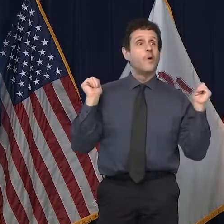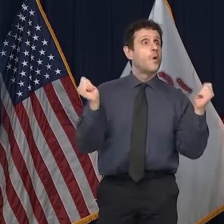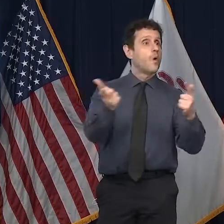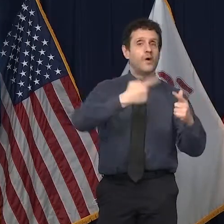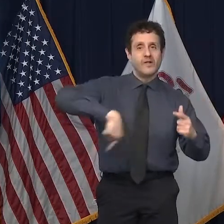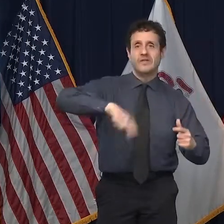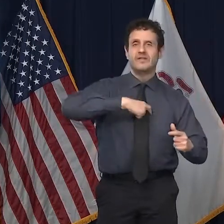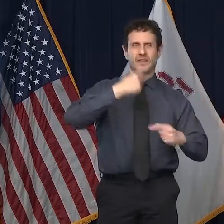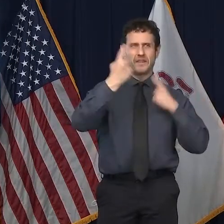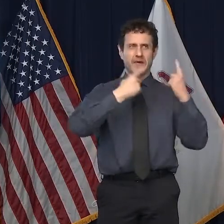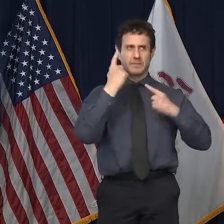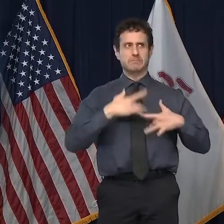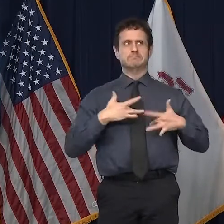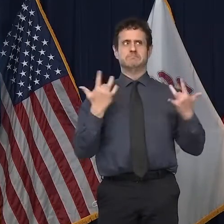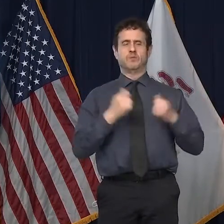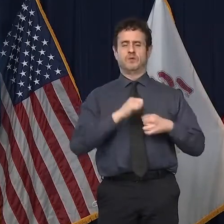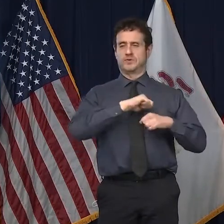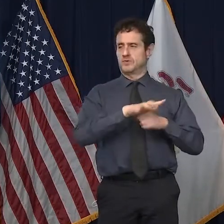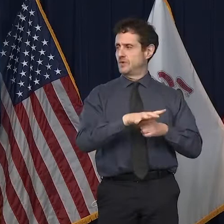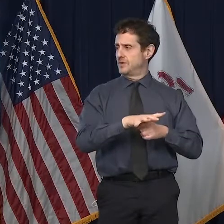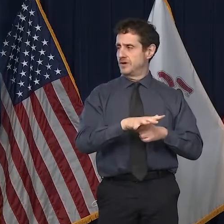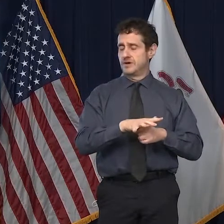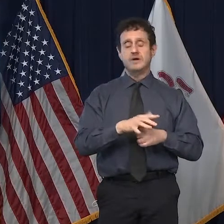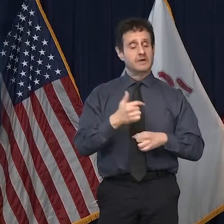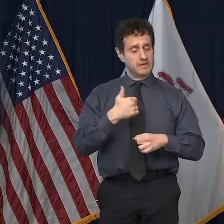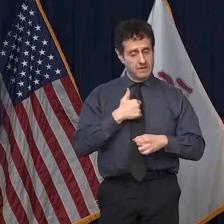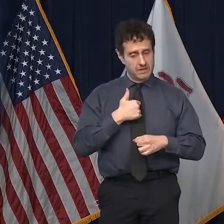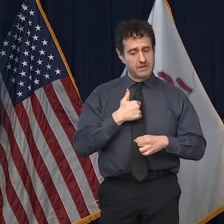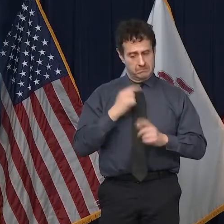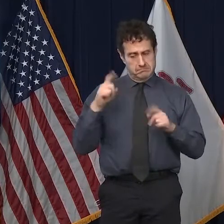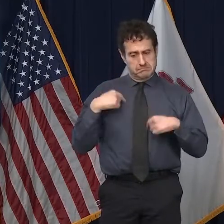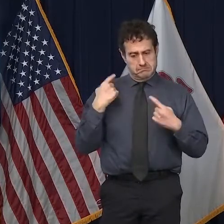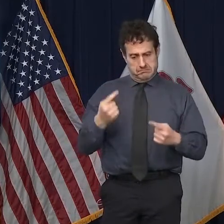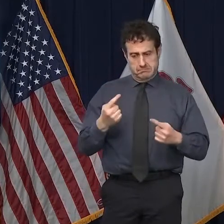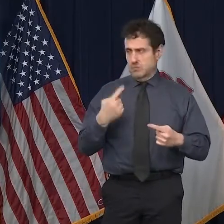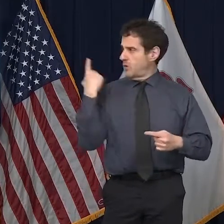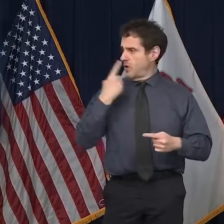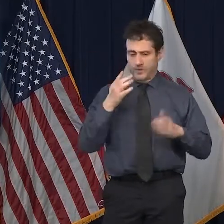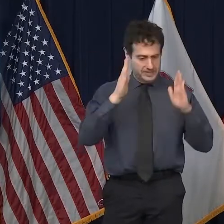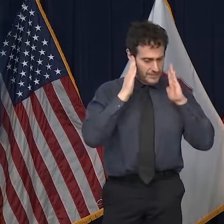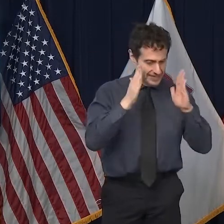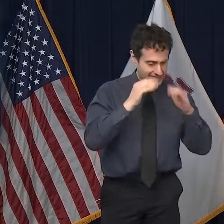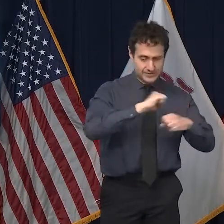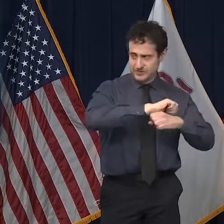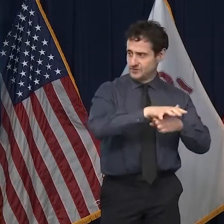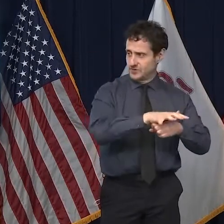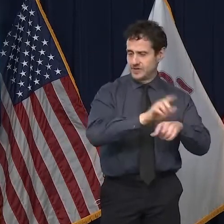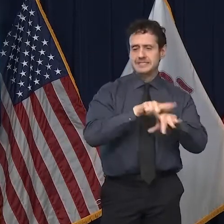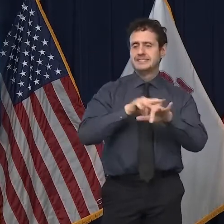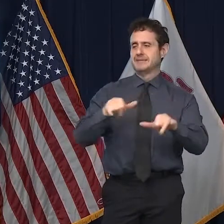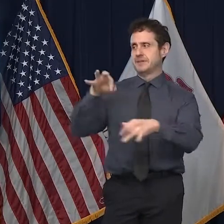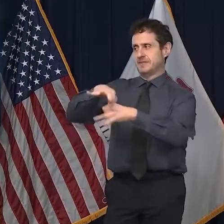on with the virus. I'm certainly not somebody who's had his attention taken away from it.